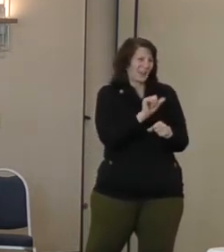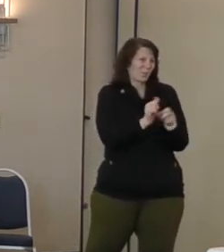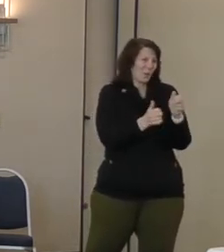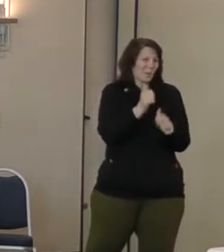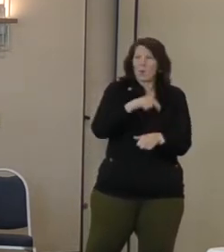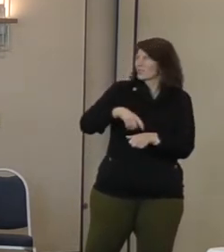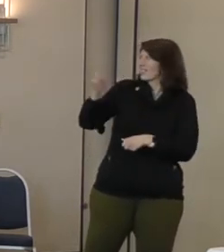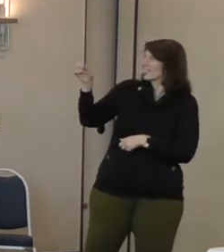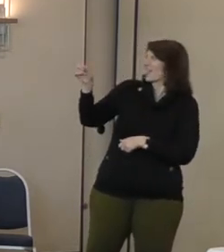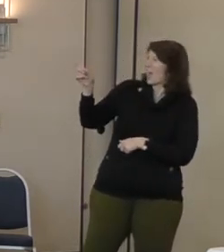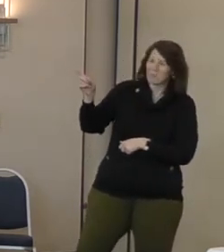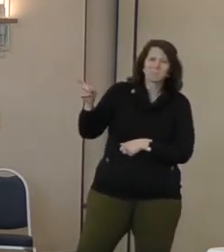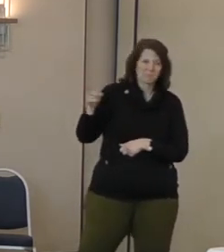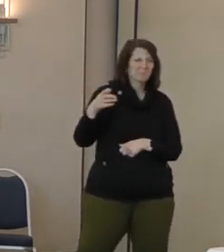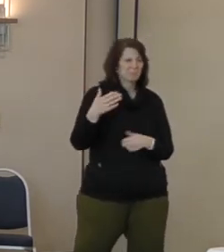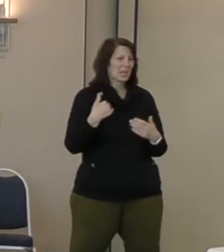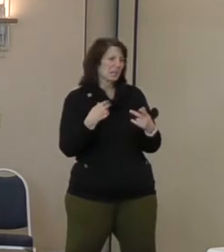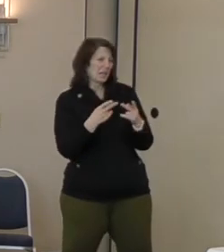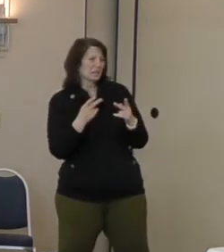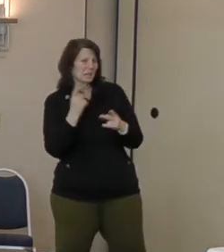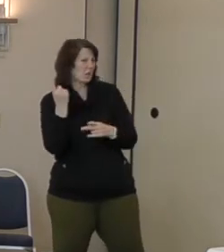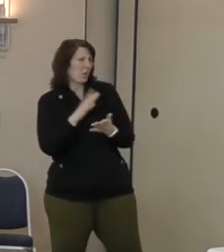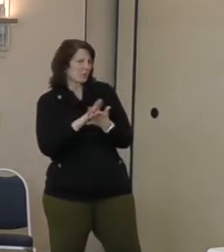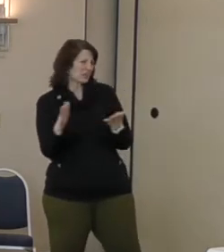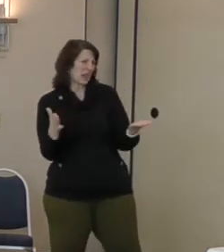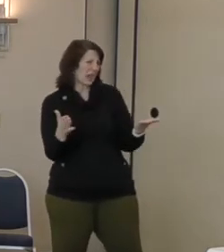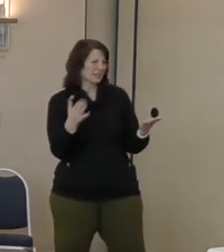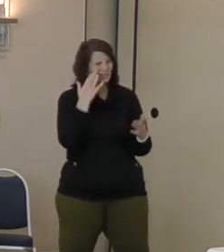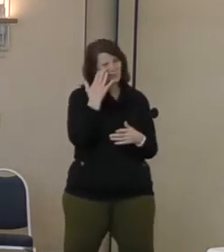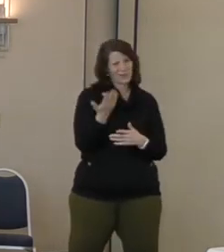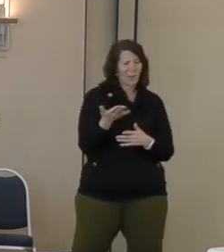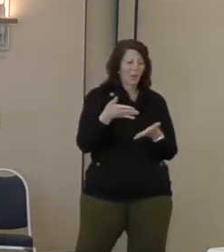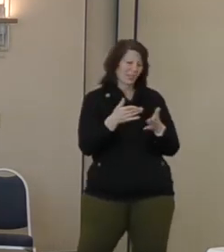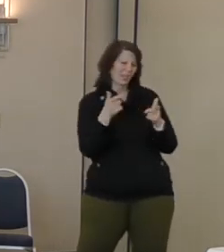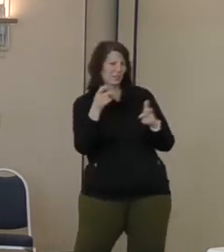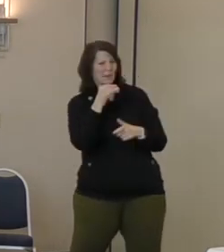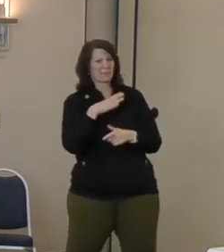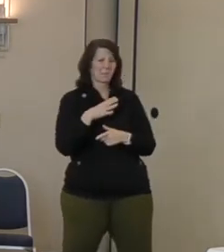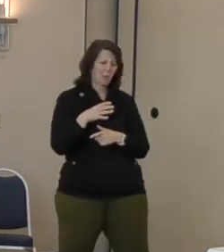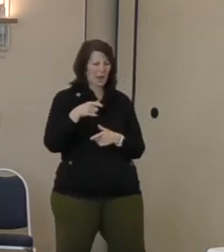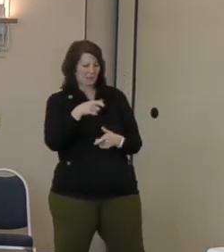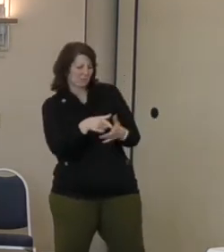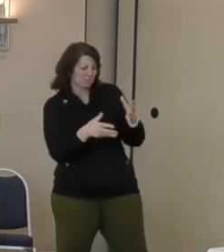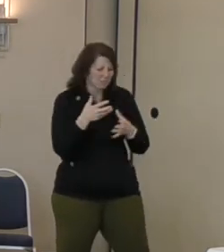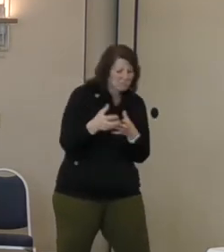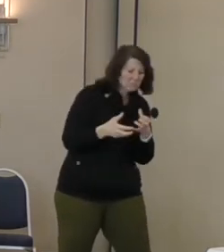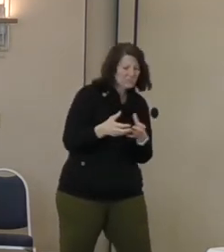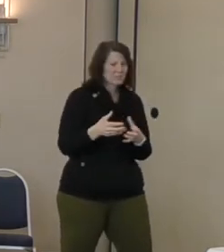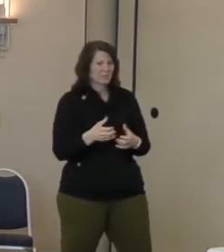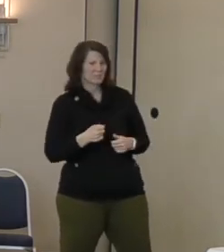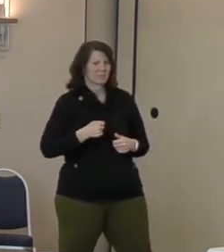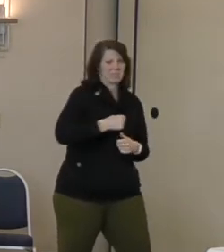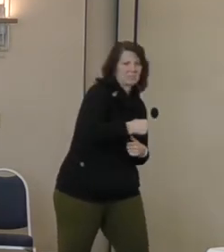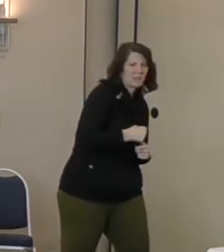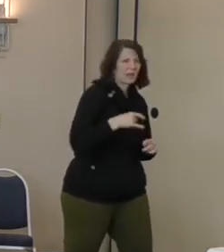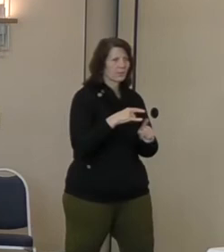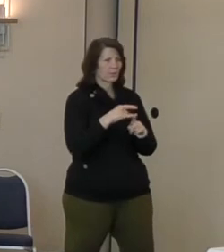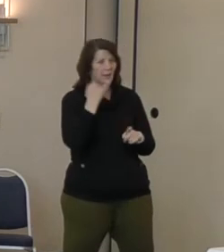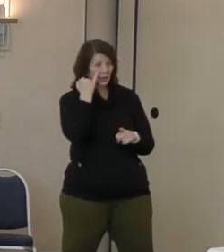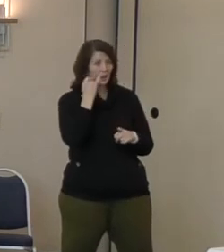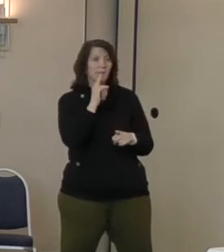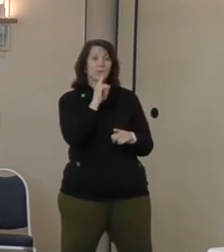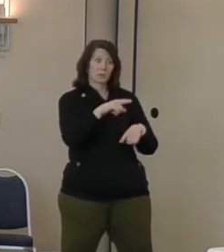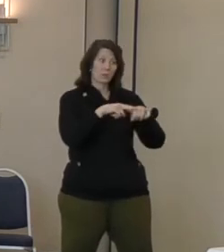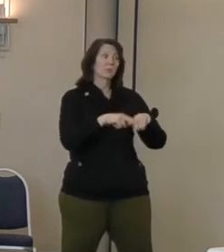of the time. Now, it has a place, right? It's always nice to, like, you know, let the big boy eat every once in a while and blow somebody up off a rock. But if it's what